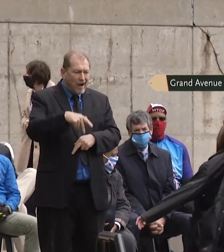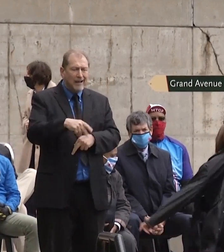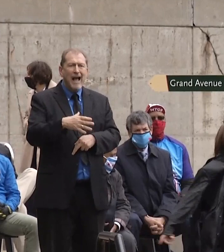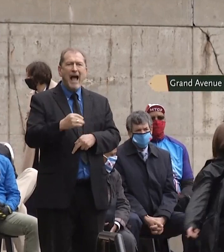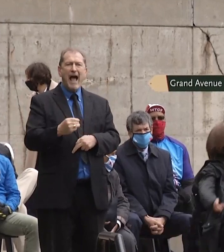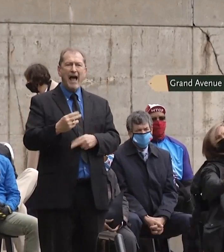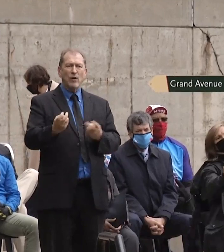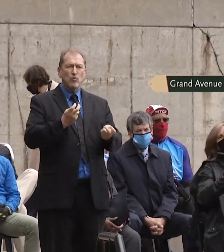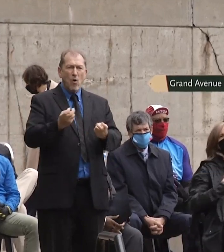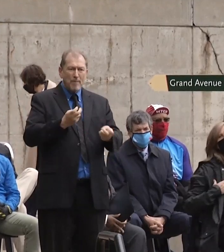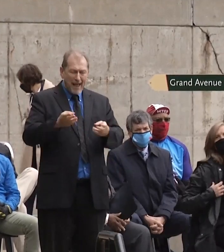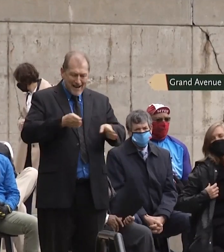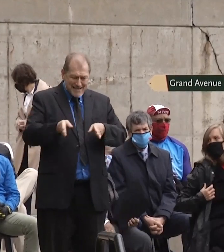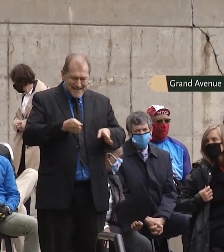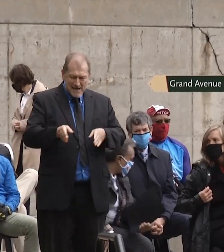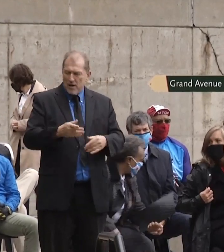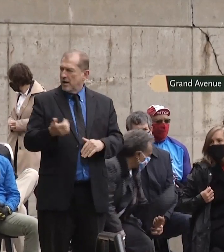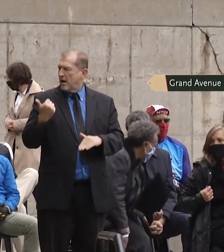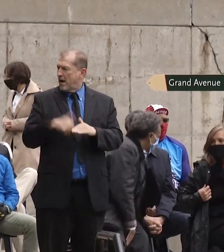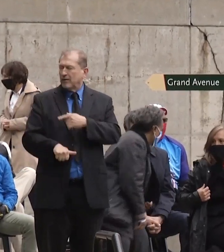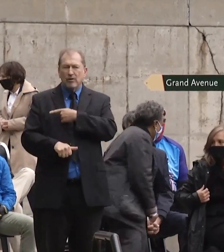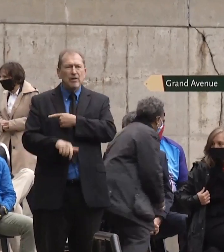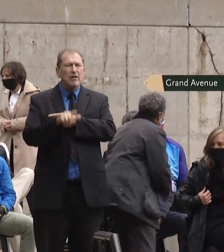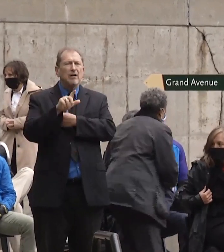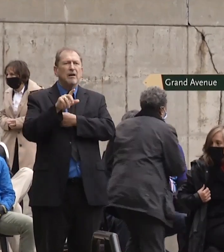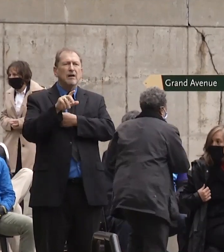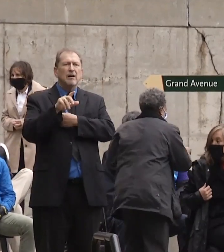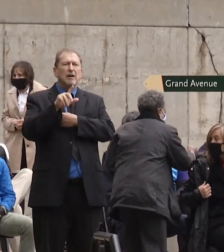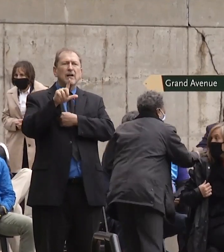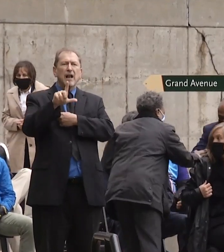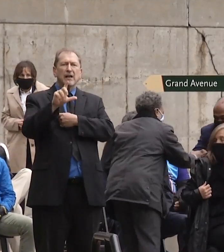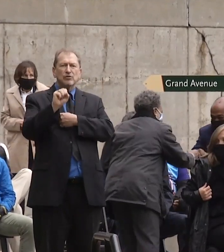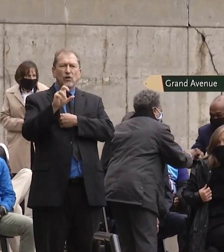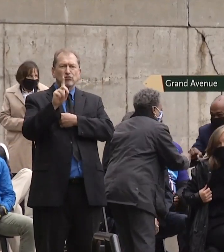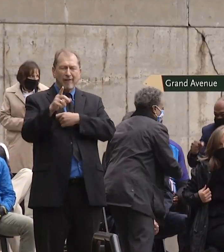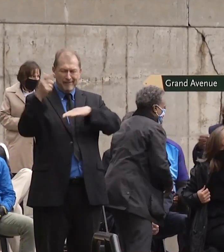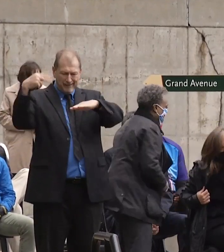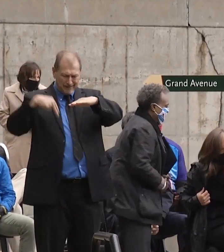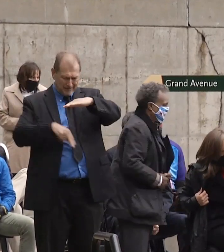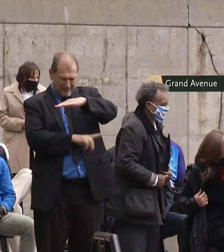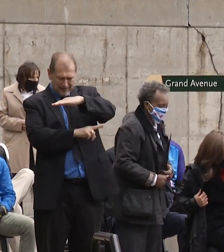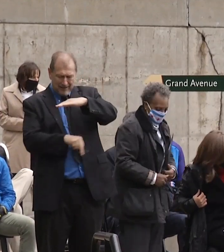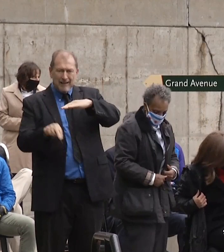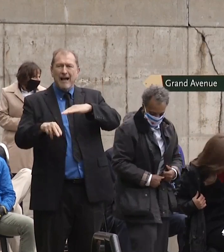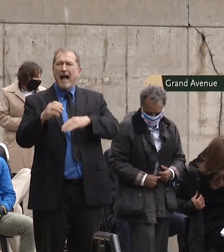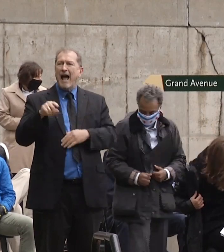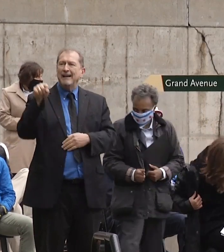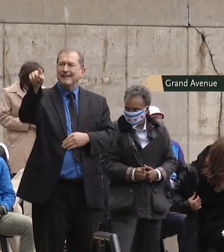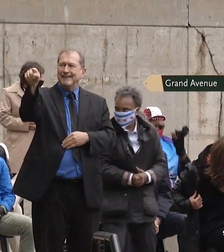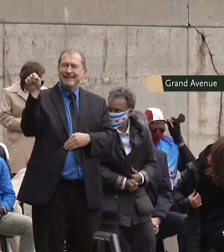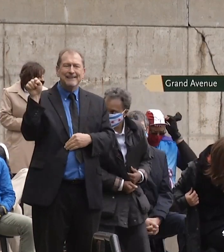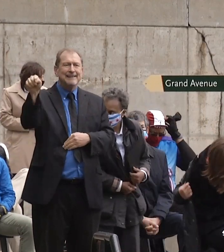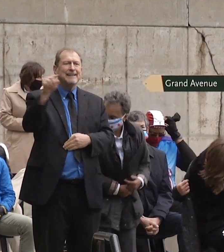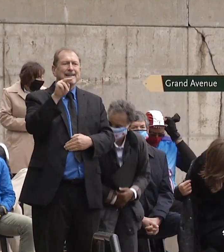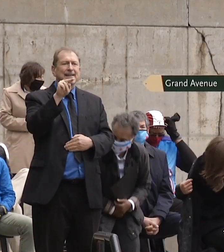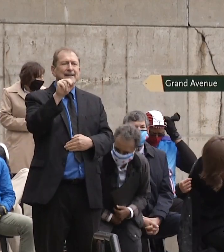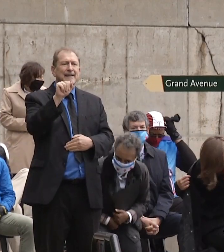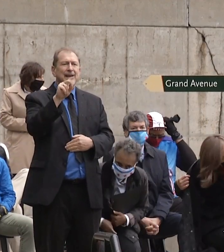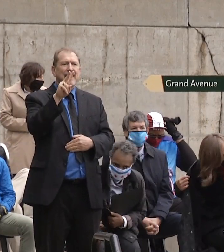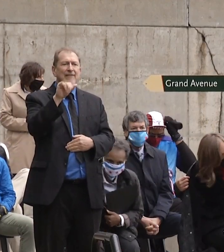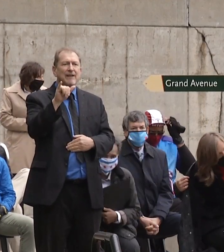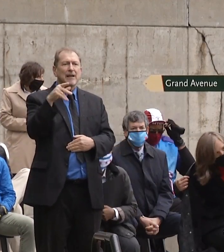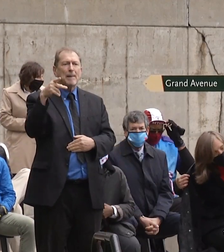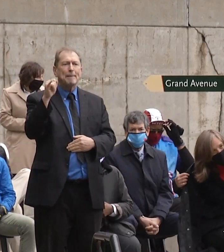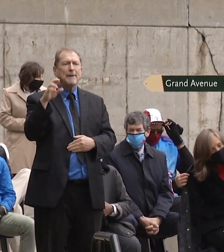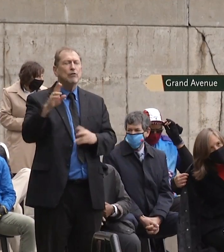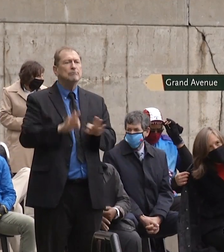Grand and Illinois Streets. We all know what a great tourism draw Navy Pier is, bringing millions of visitors to the lakefront every year. We also